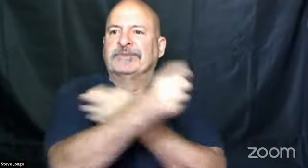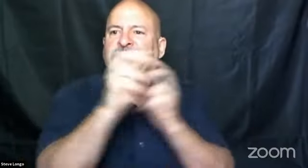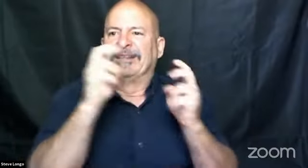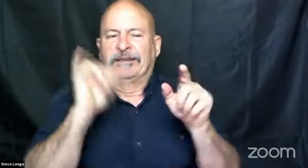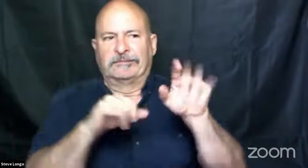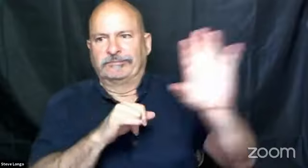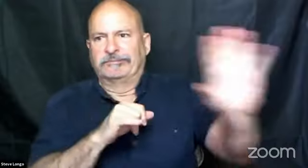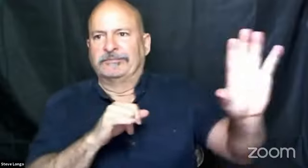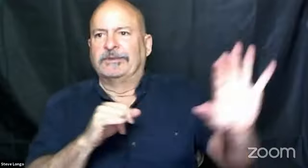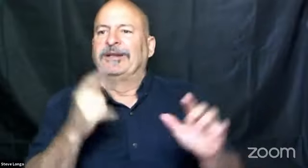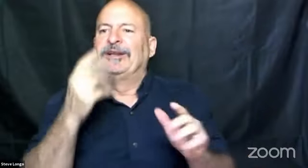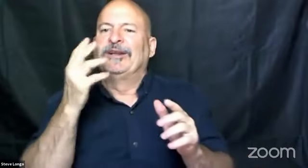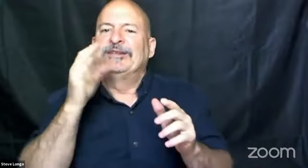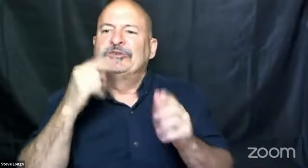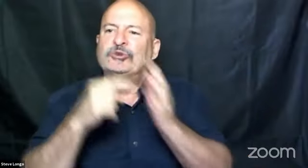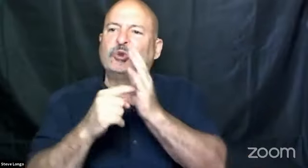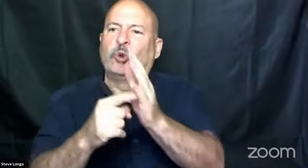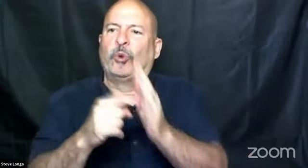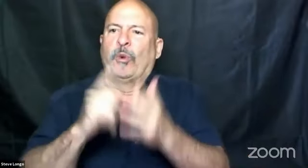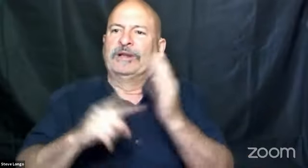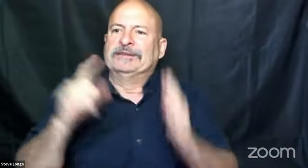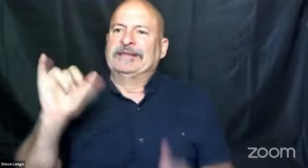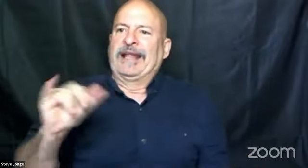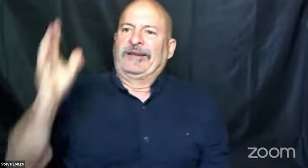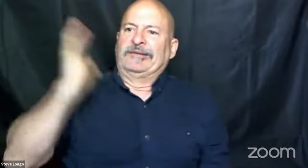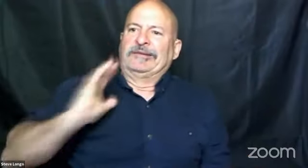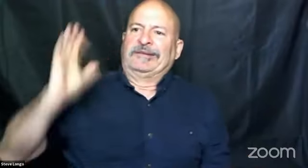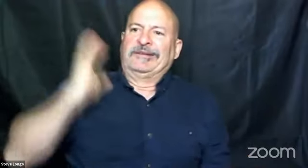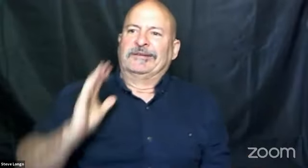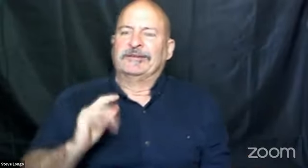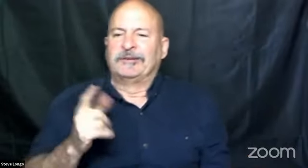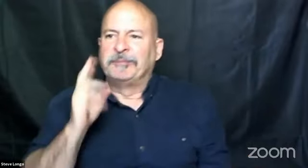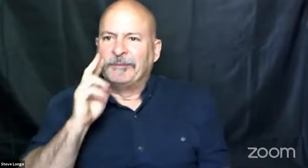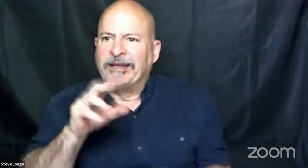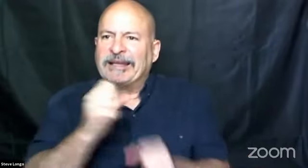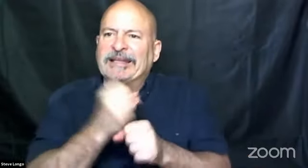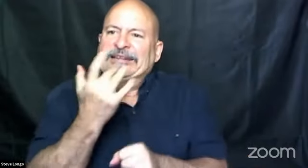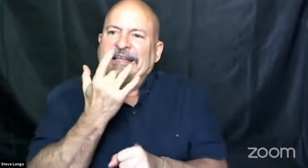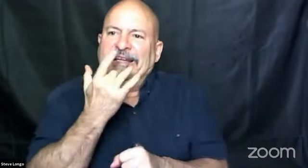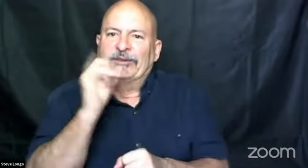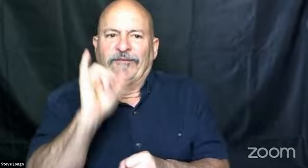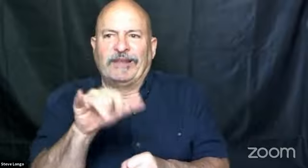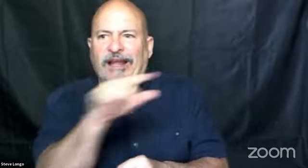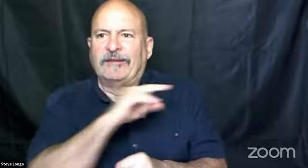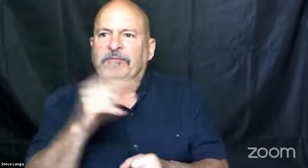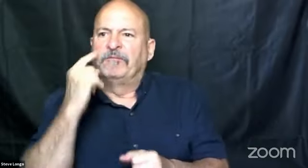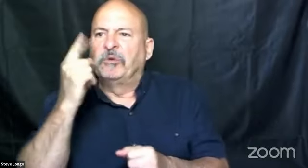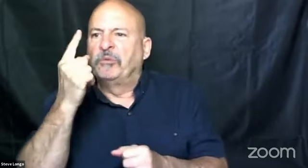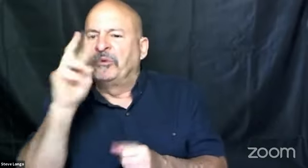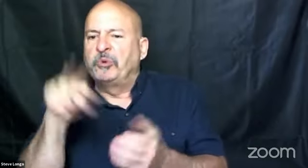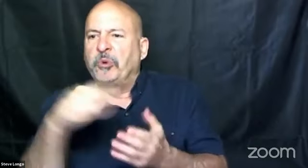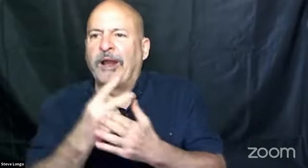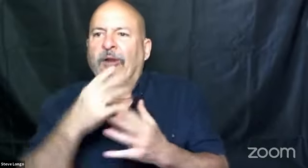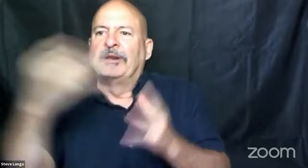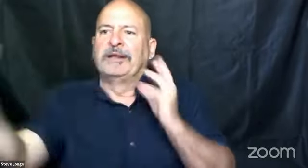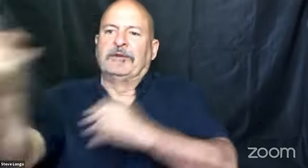jail that we have there. If people are caught talking or just being any sort of modern. And so that is everyone's favorite